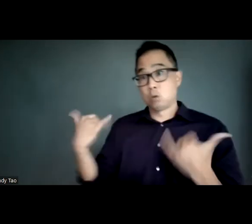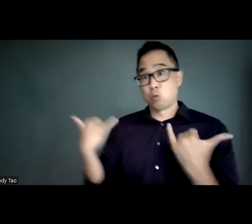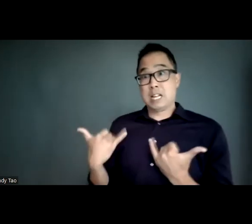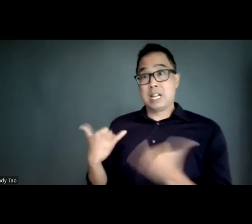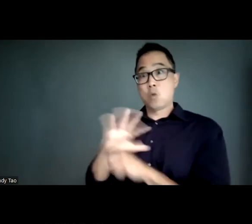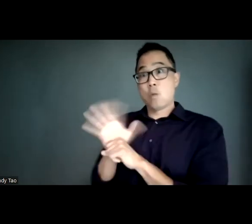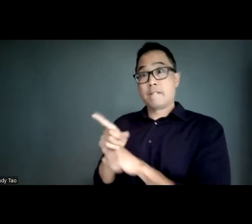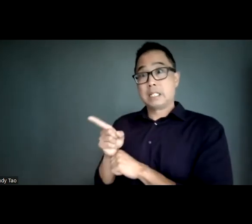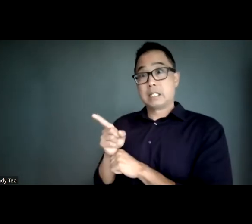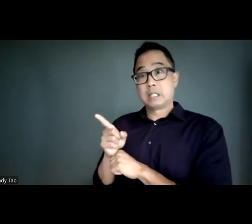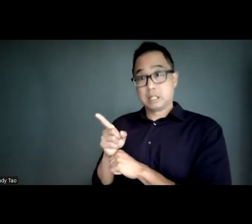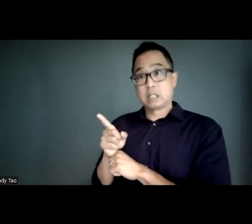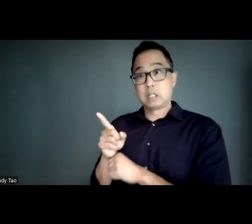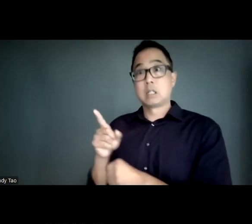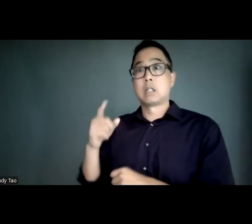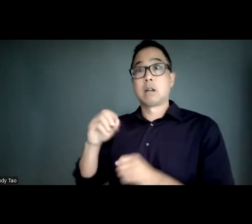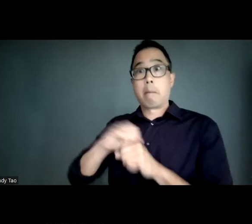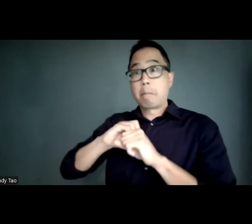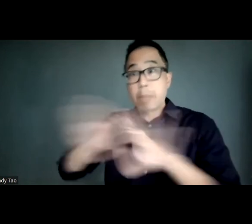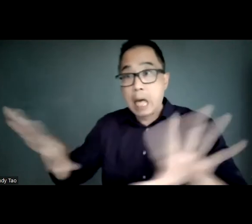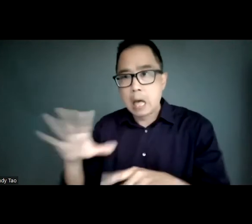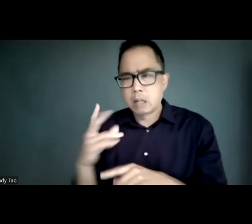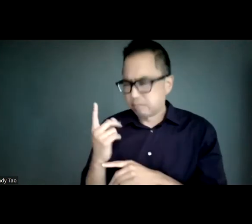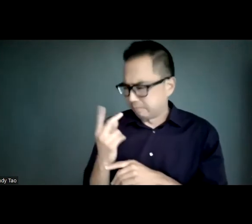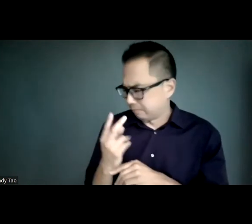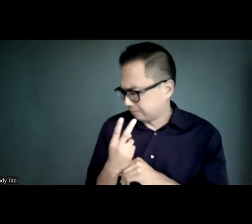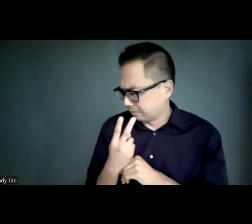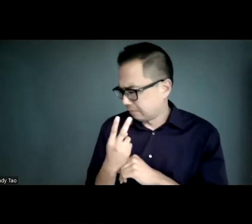2021 looked like when it was dispersing